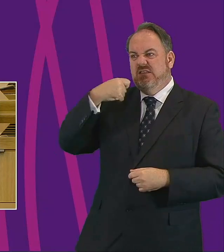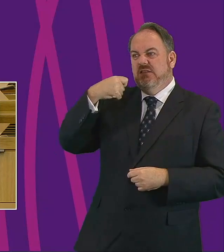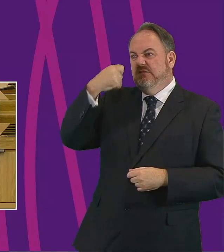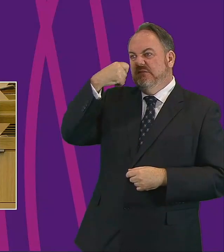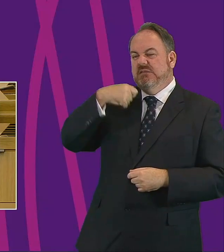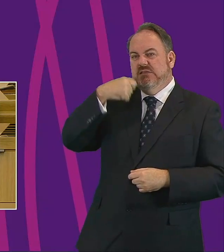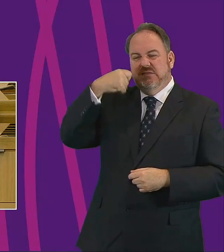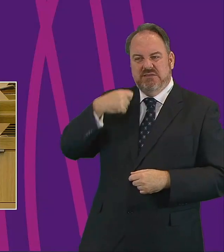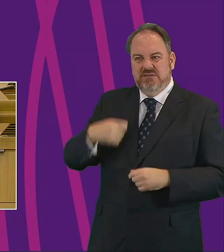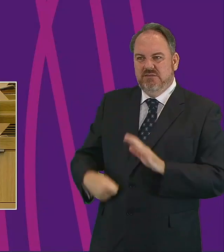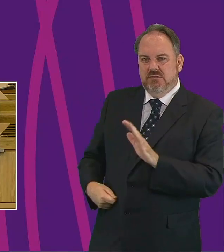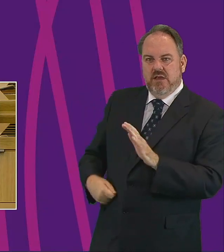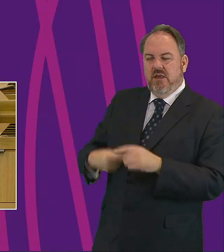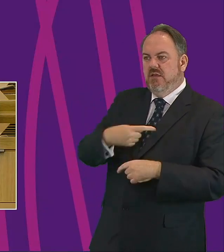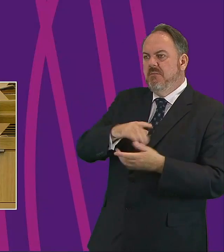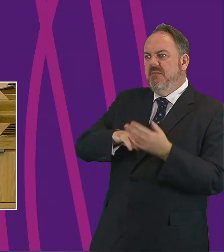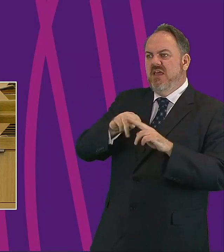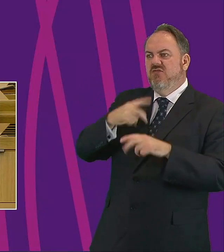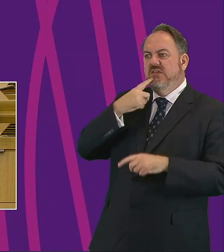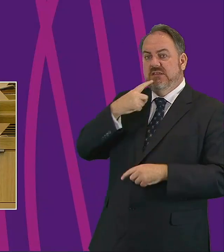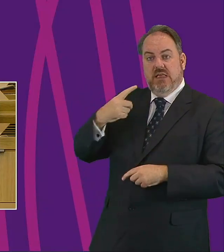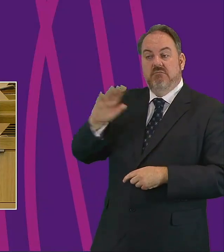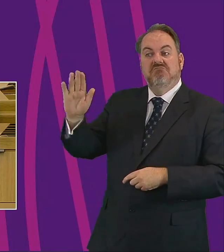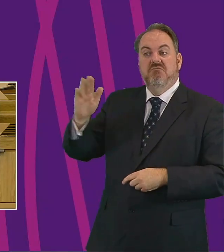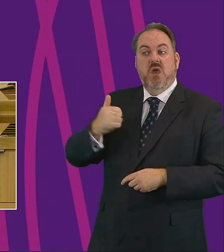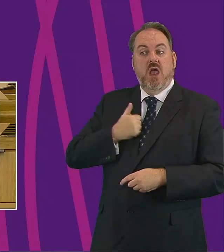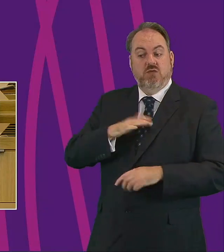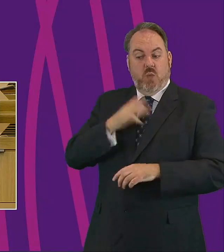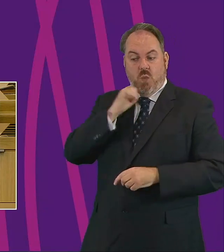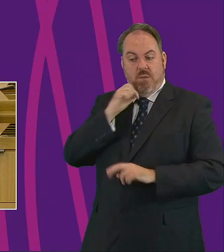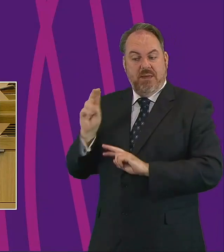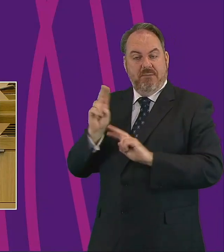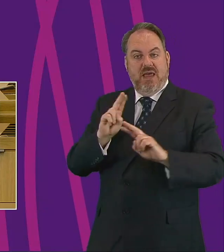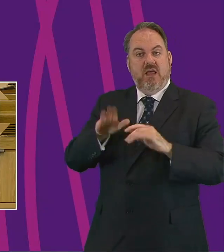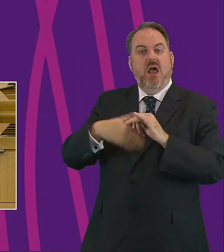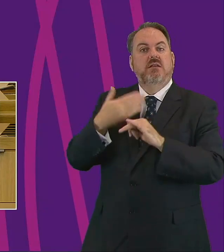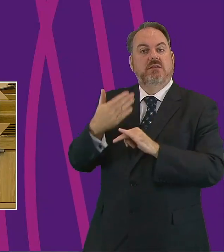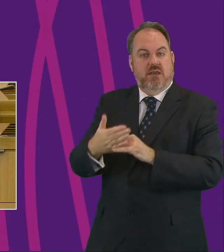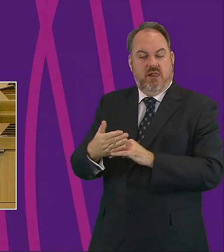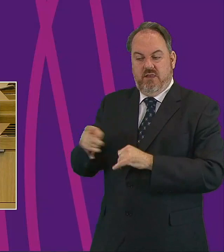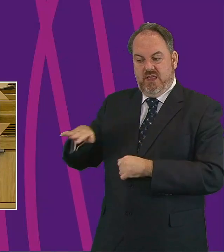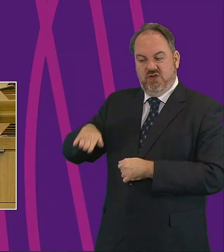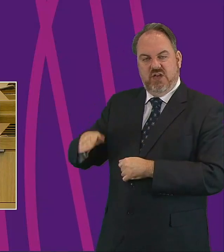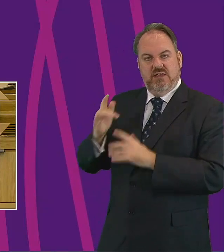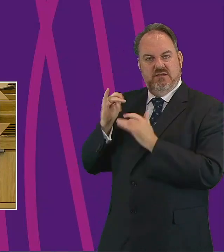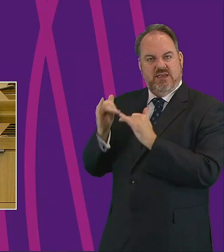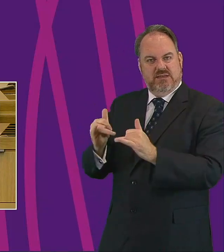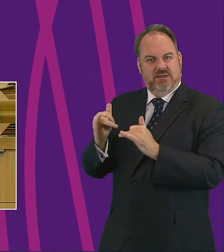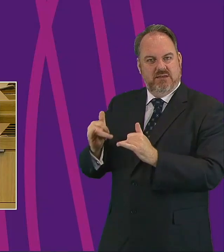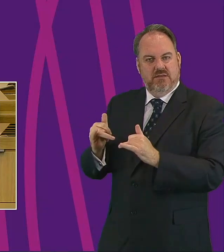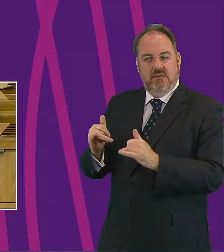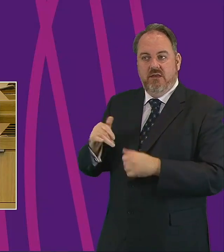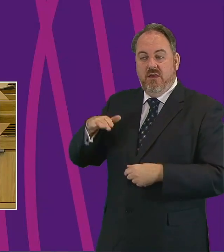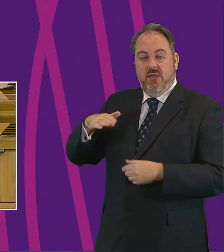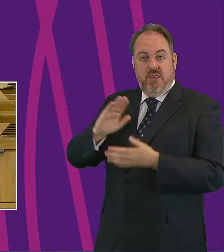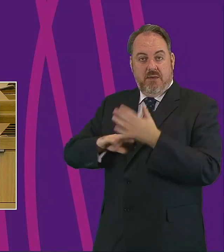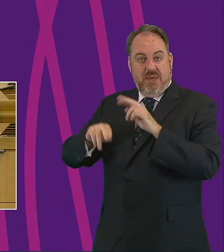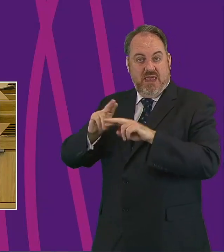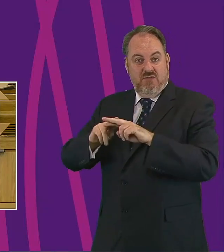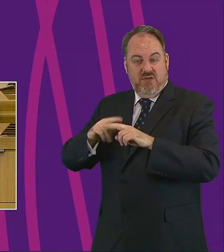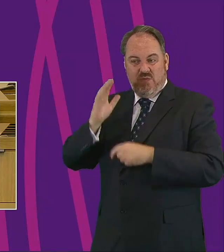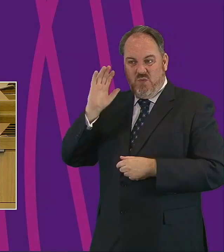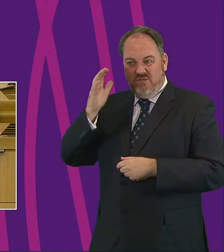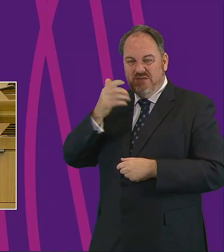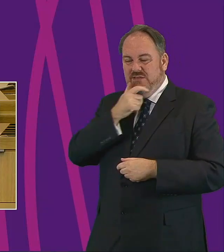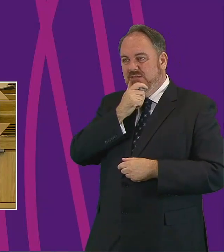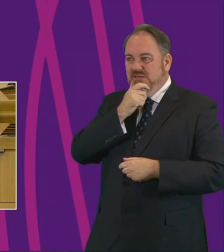children back into school without a test. The parent has eventually gone and got that test done because they were worried how that child would be treated when they get back